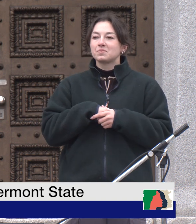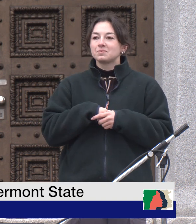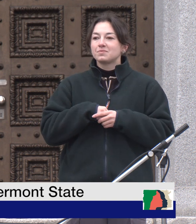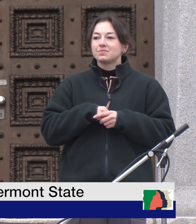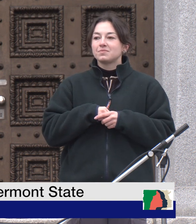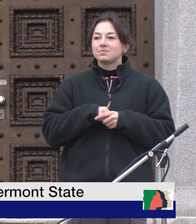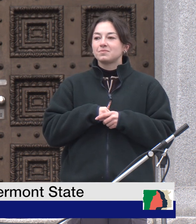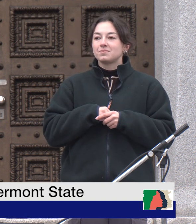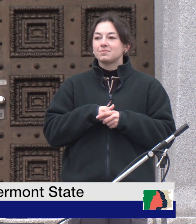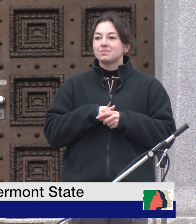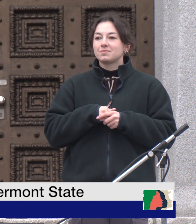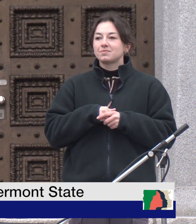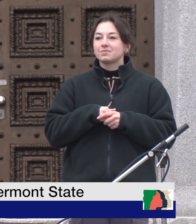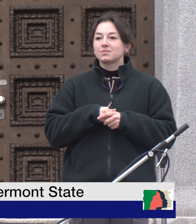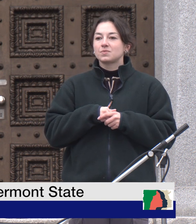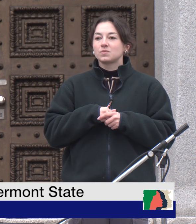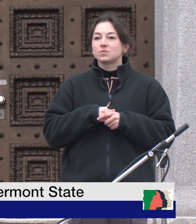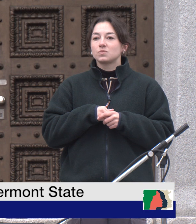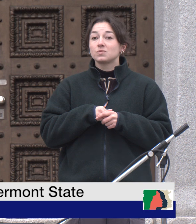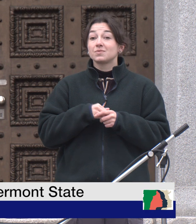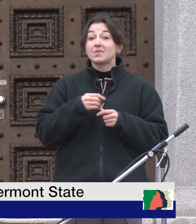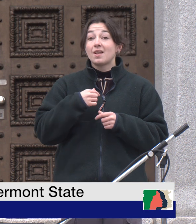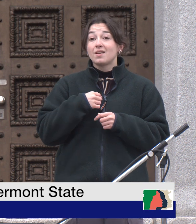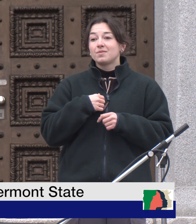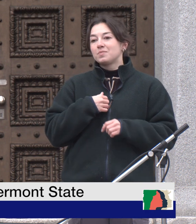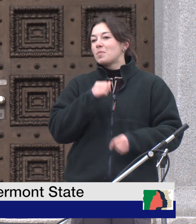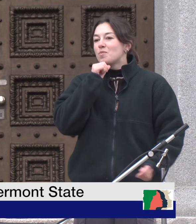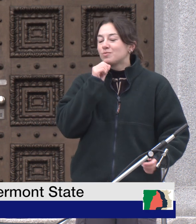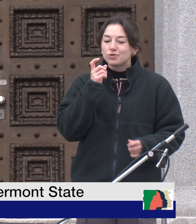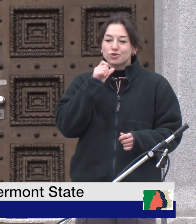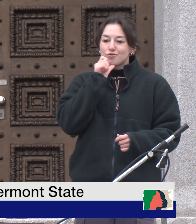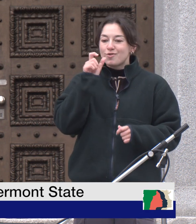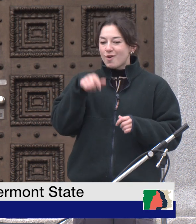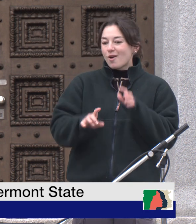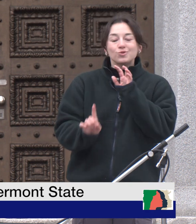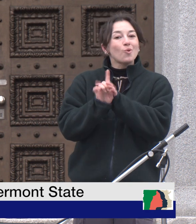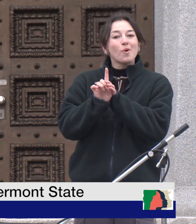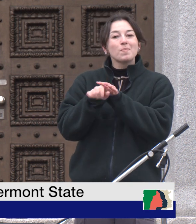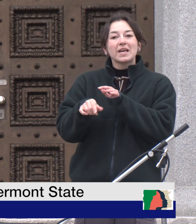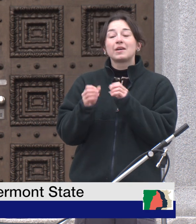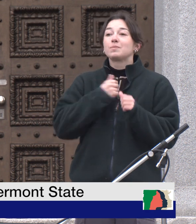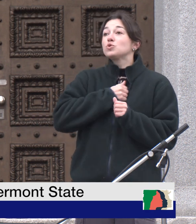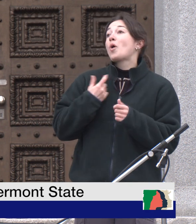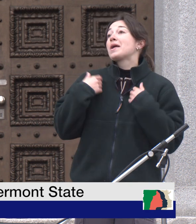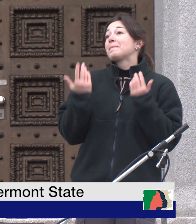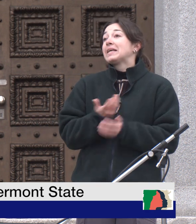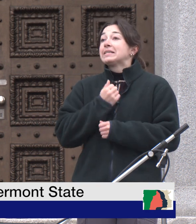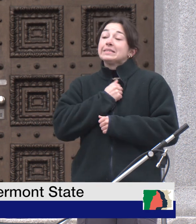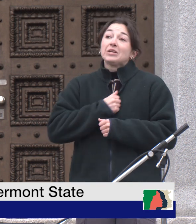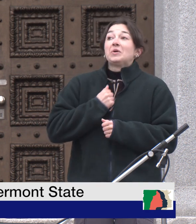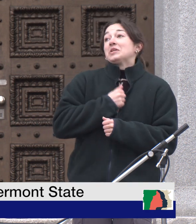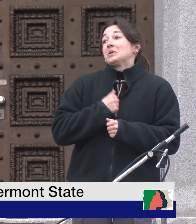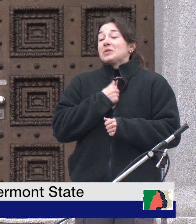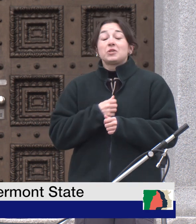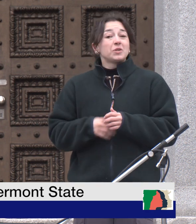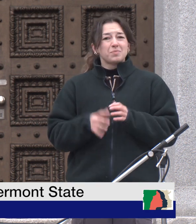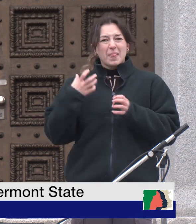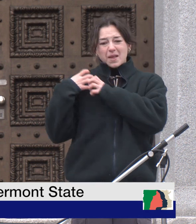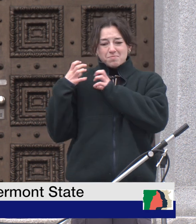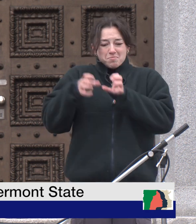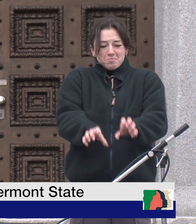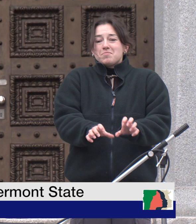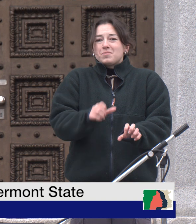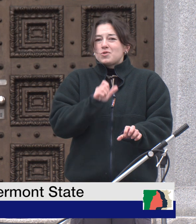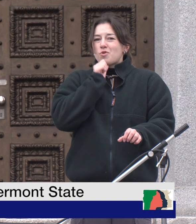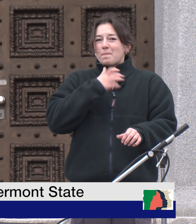compensate for the inconvenience we have been told that we are. We must set this burden down. We are not